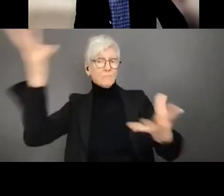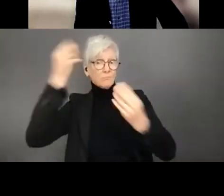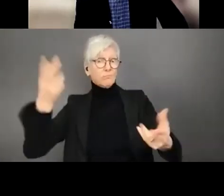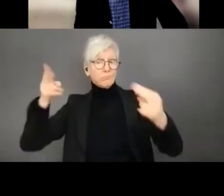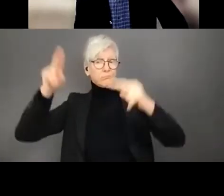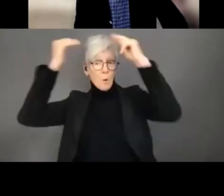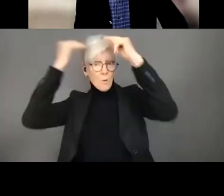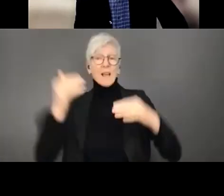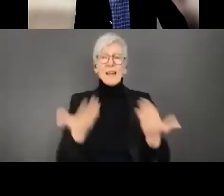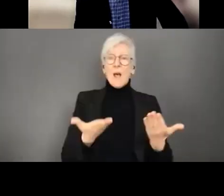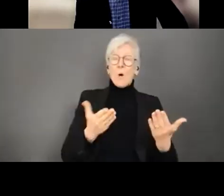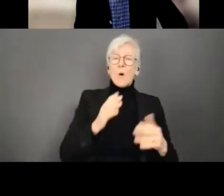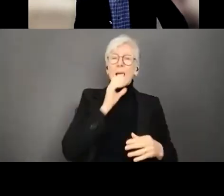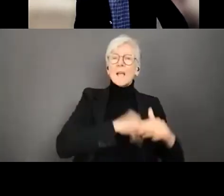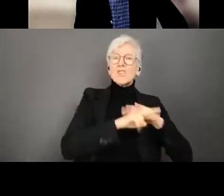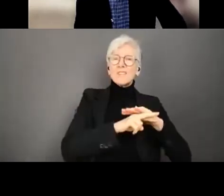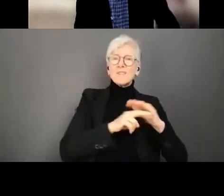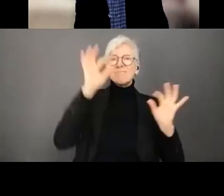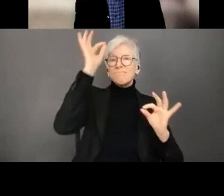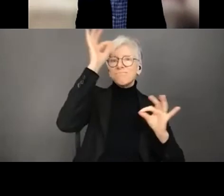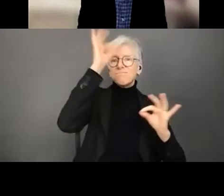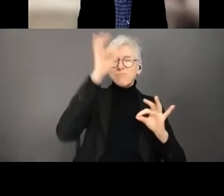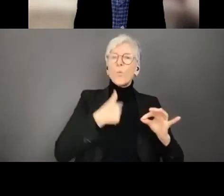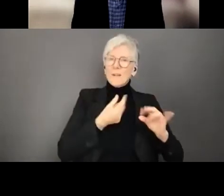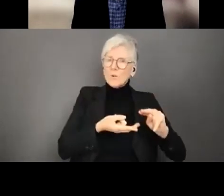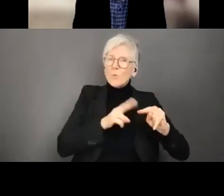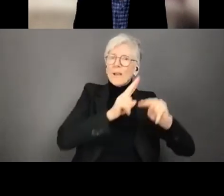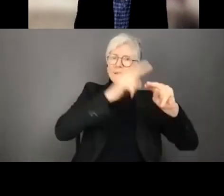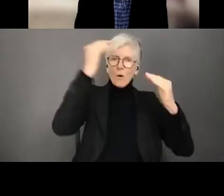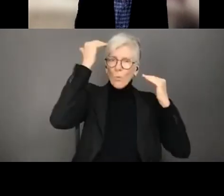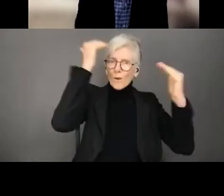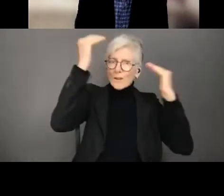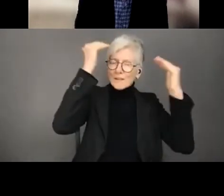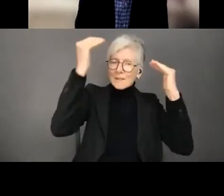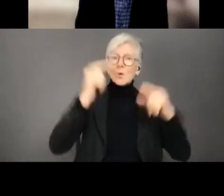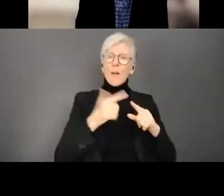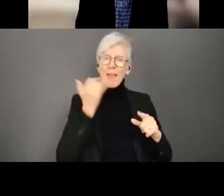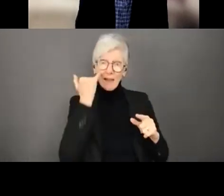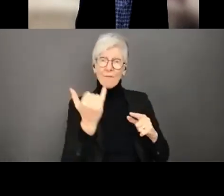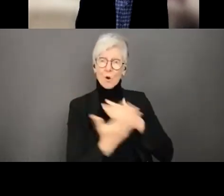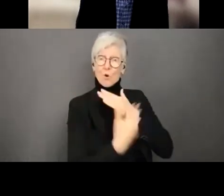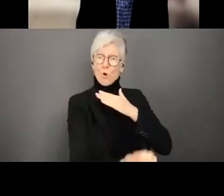there's a real, we'll be successful when we start to get asked to do ageism